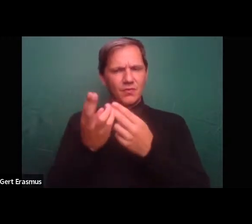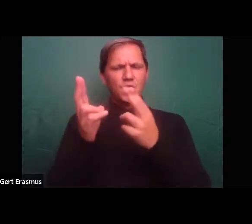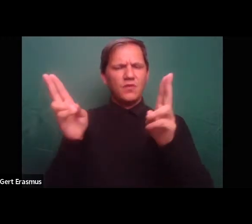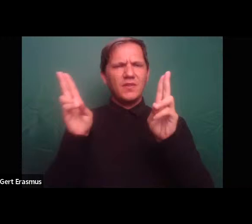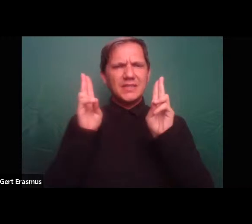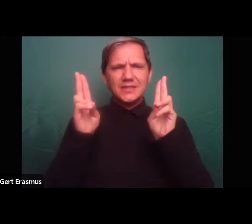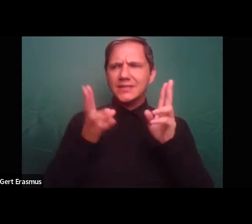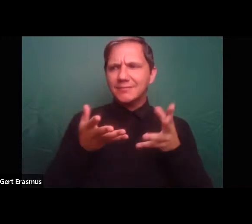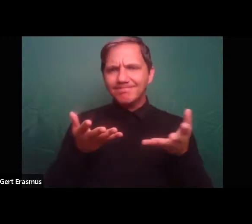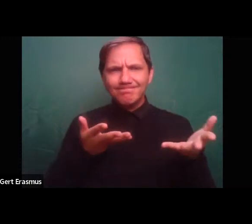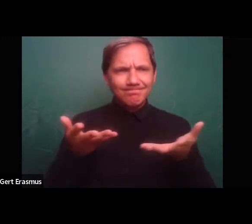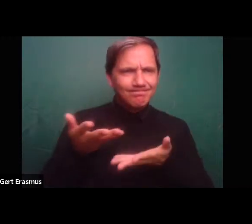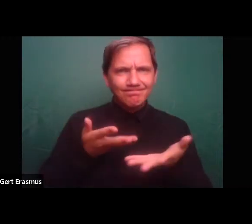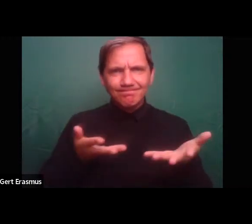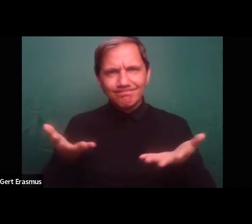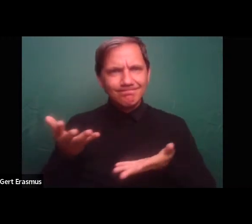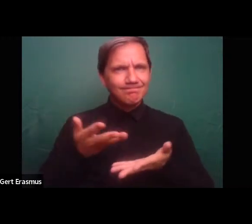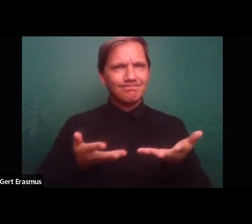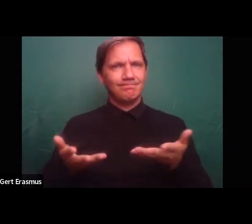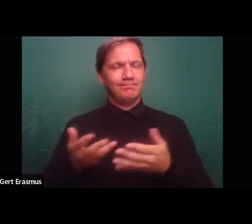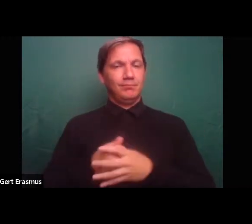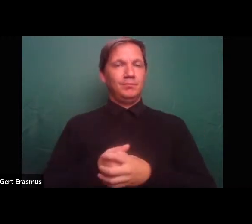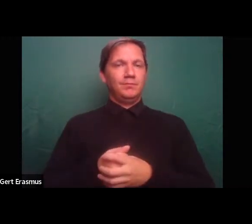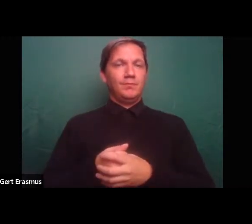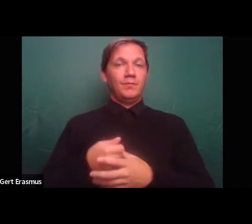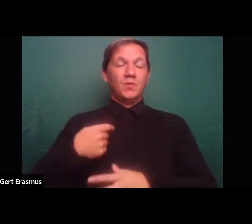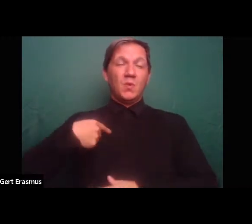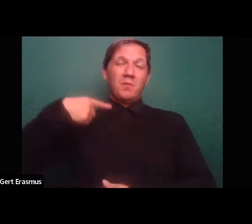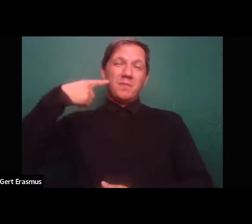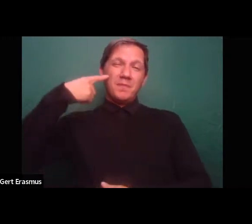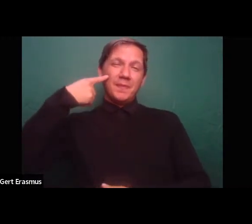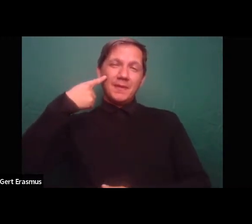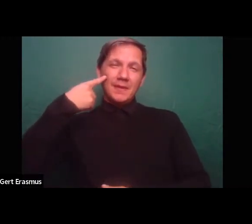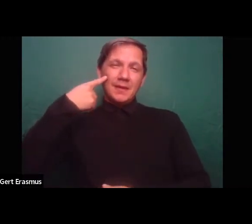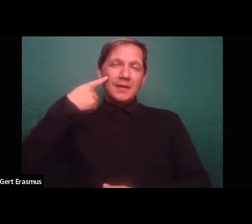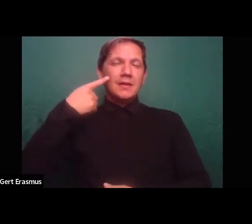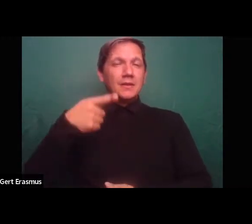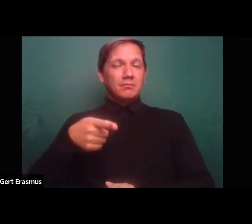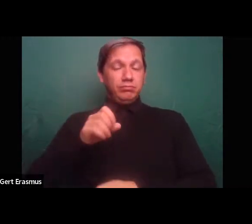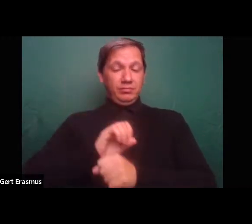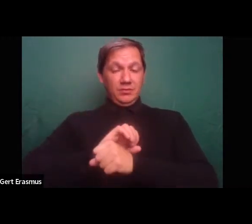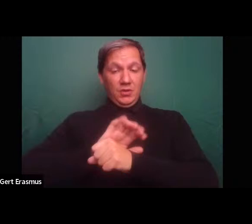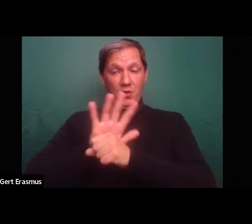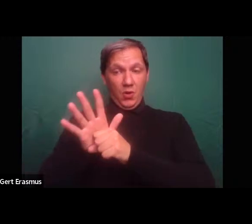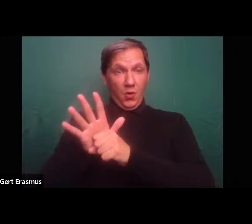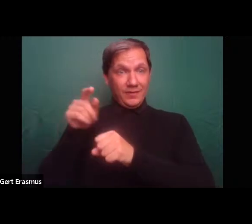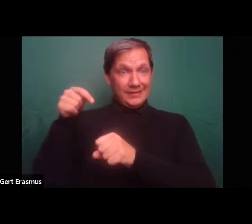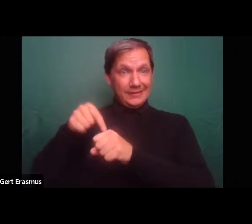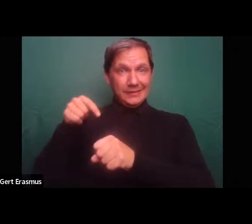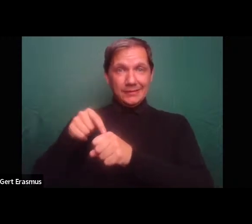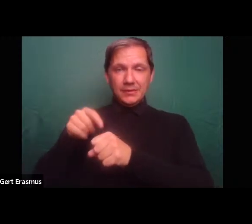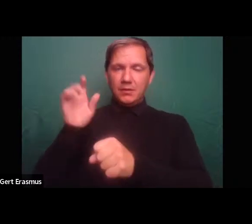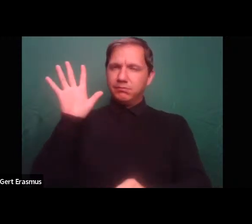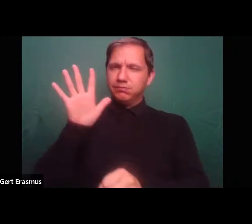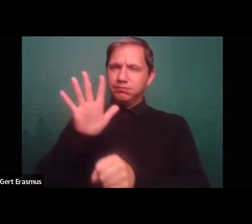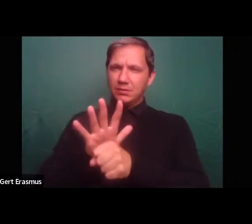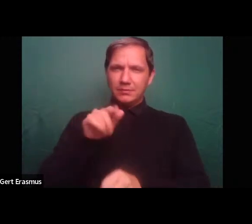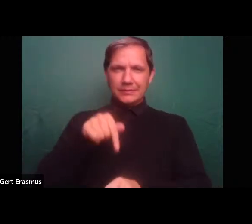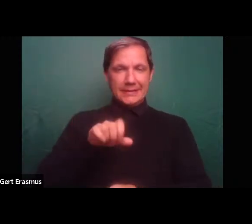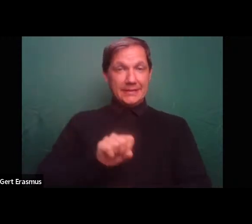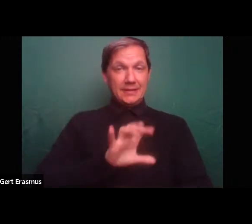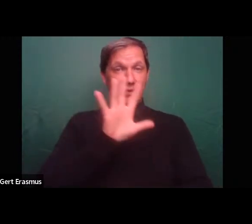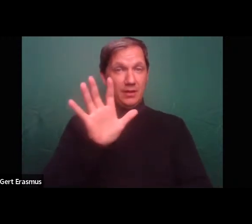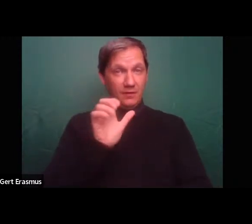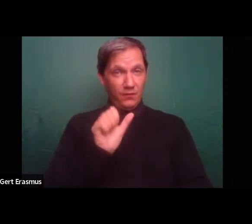I think what the COVID has done in South Africa in